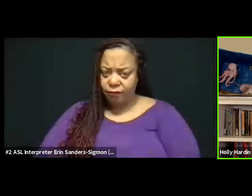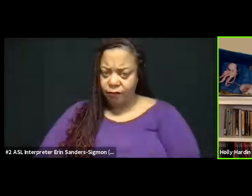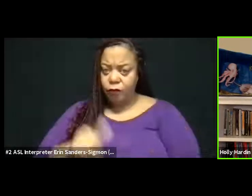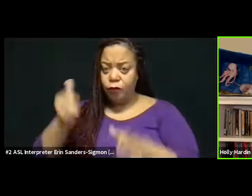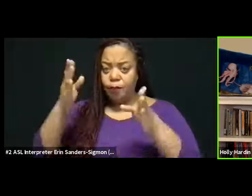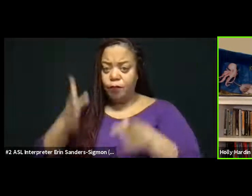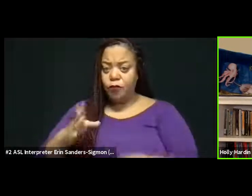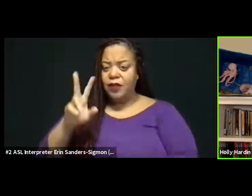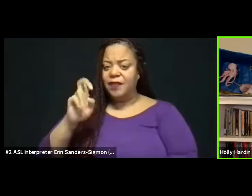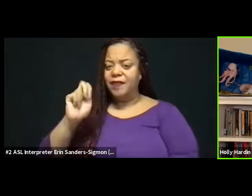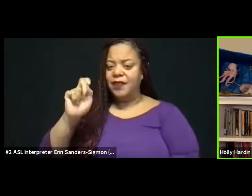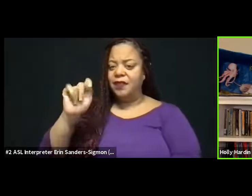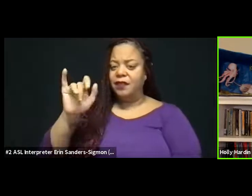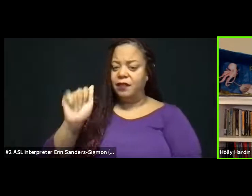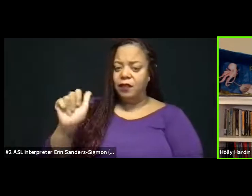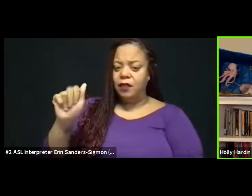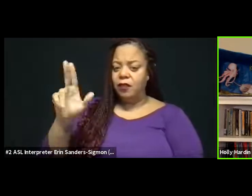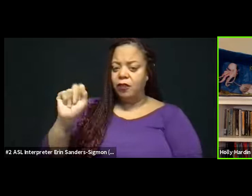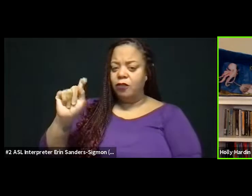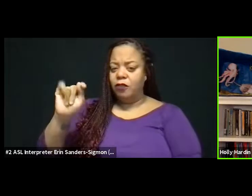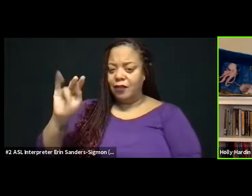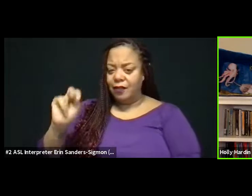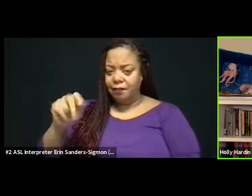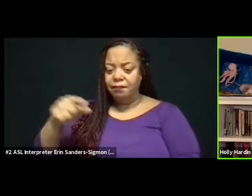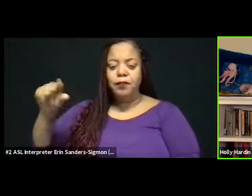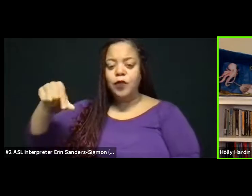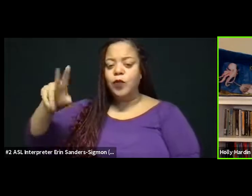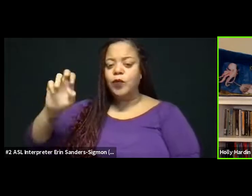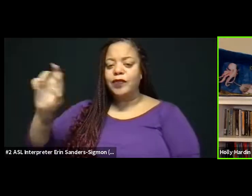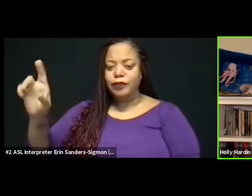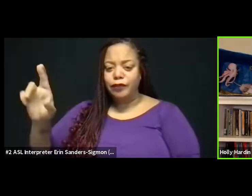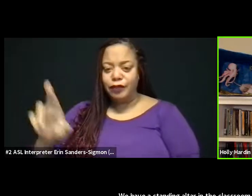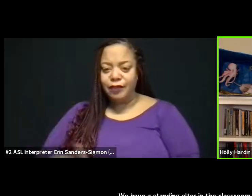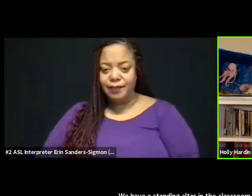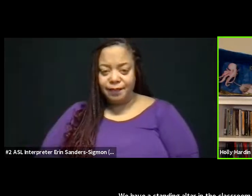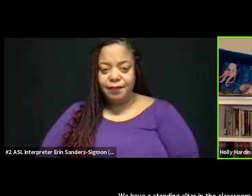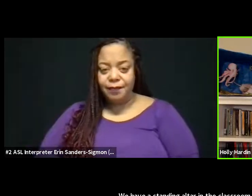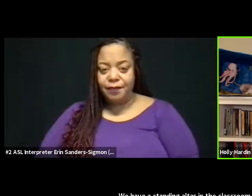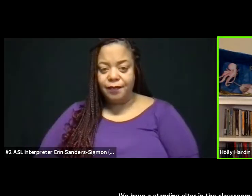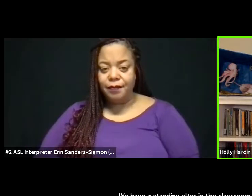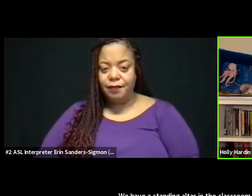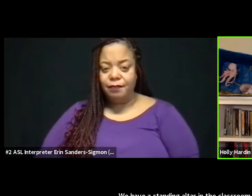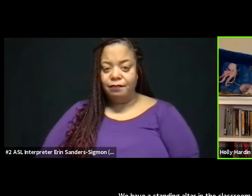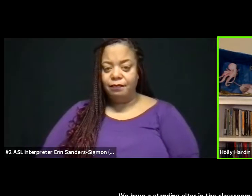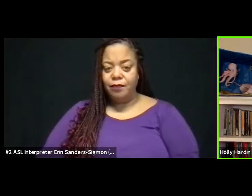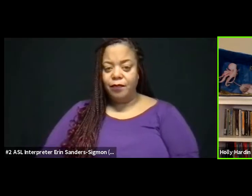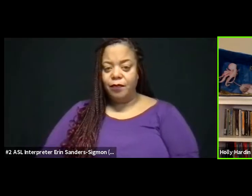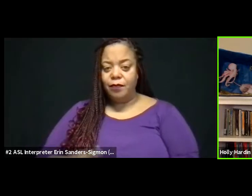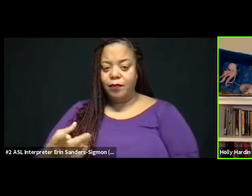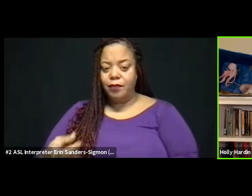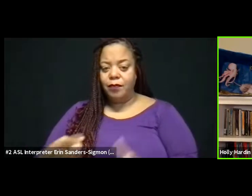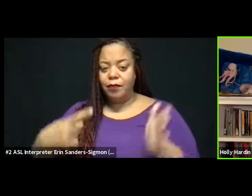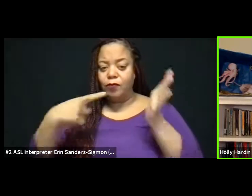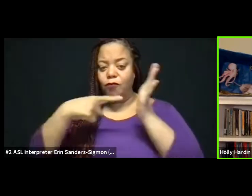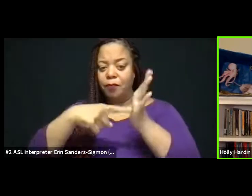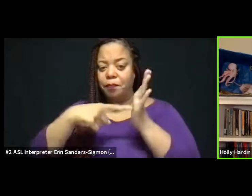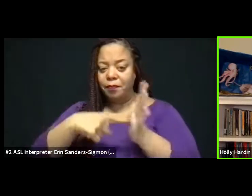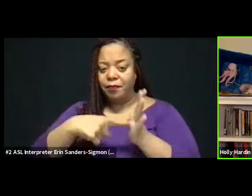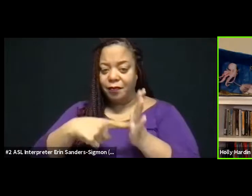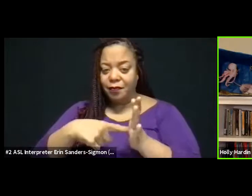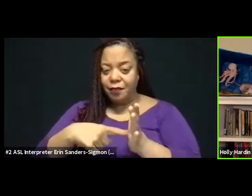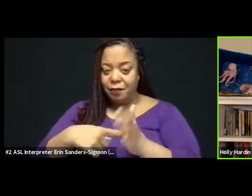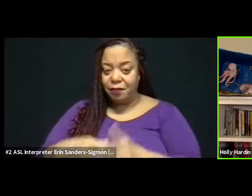representative in the North Carolina House. But before she was in the North Carolina House, she worked to represent folks on death